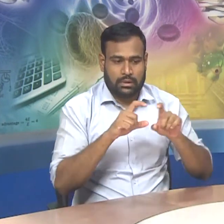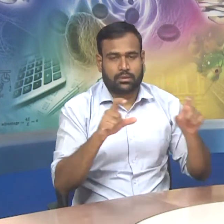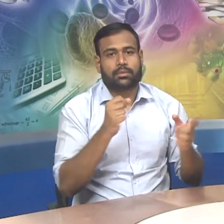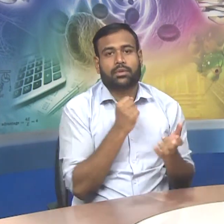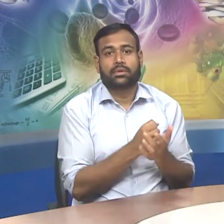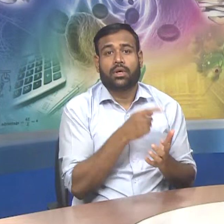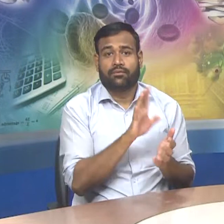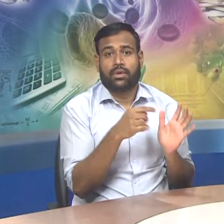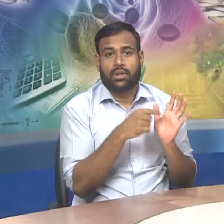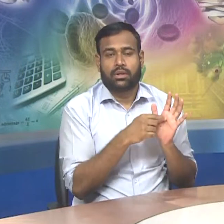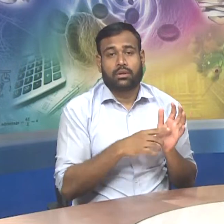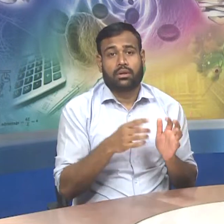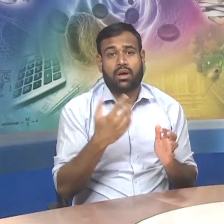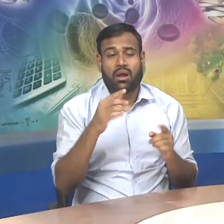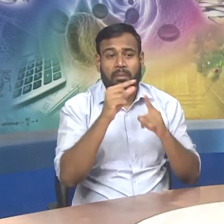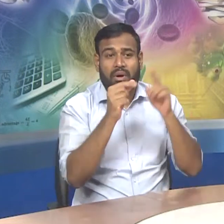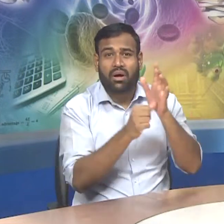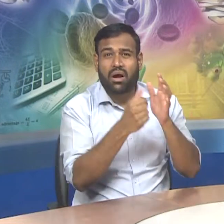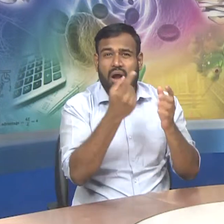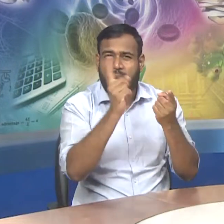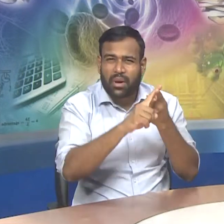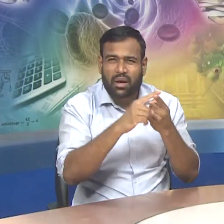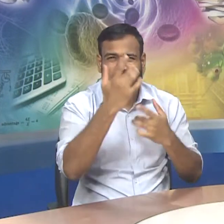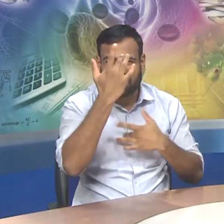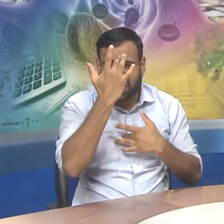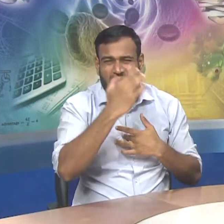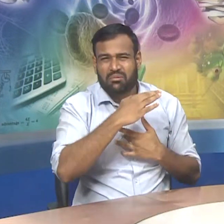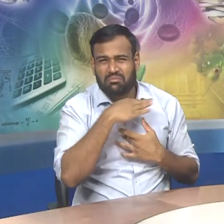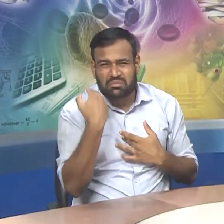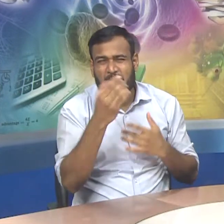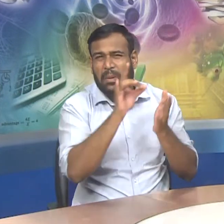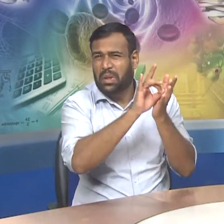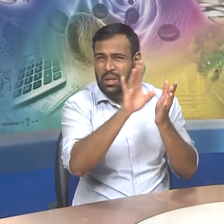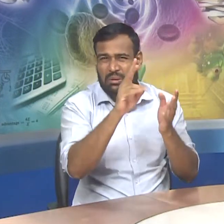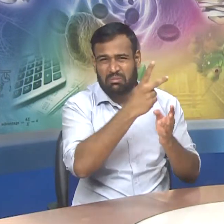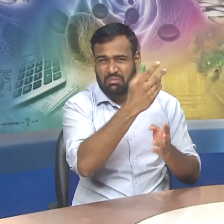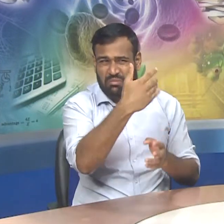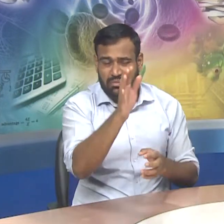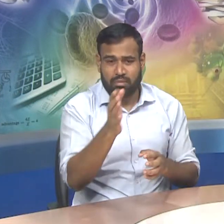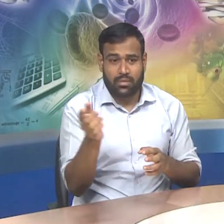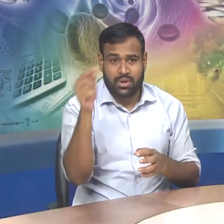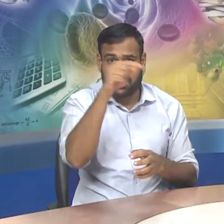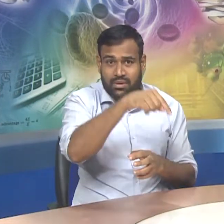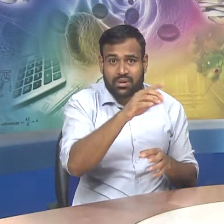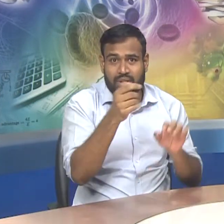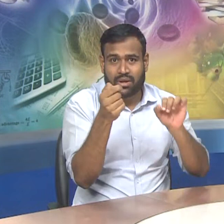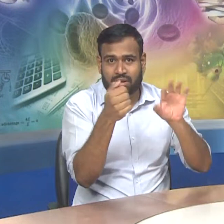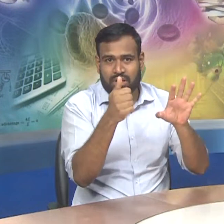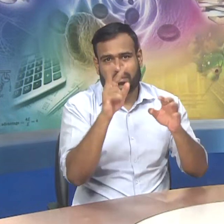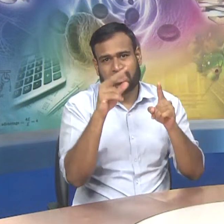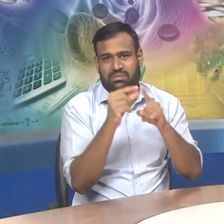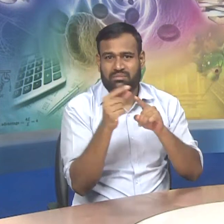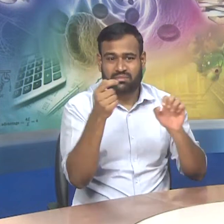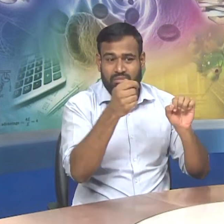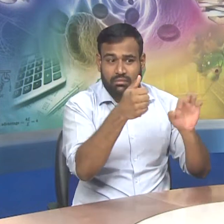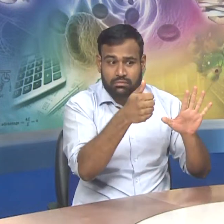And the Constitution has made it obligatory that in such cases, election for